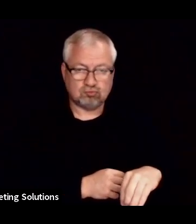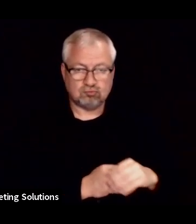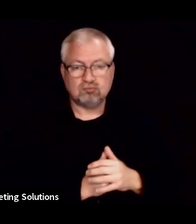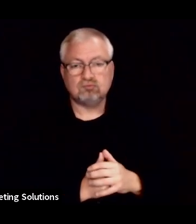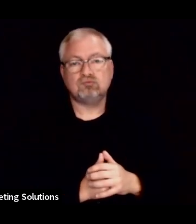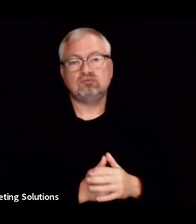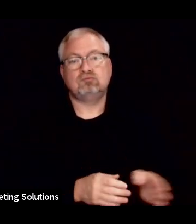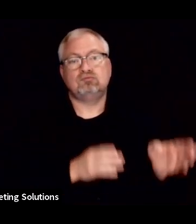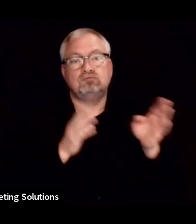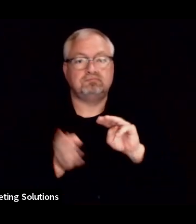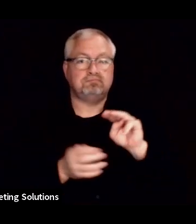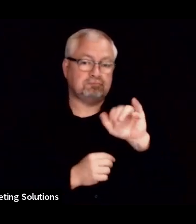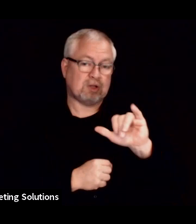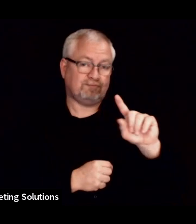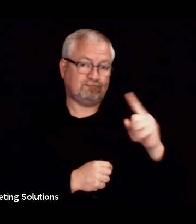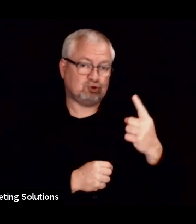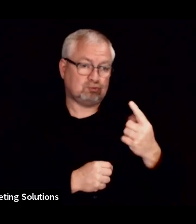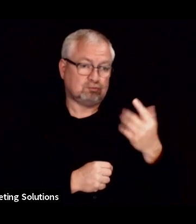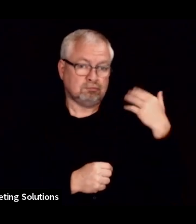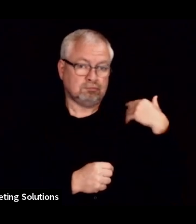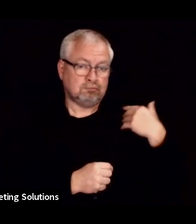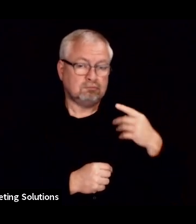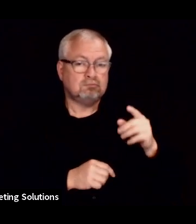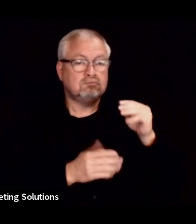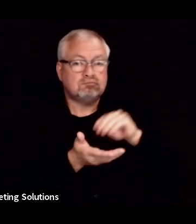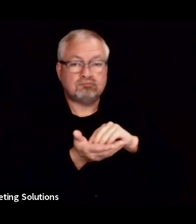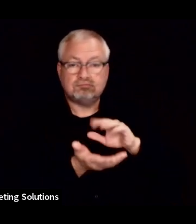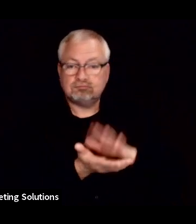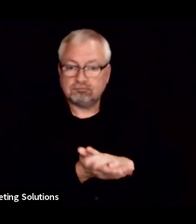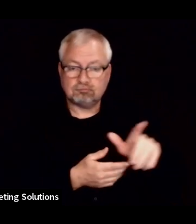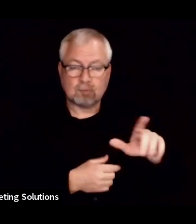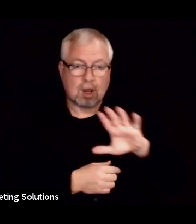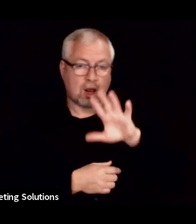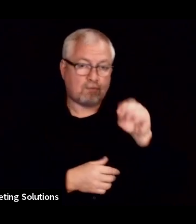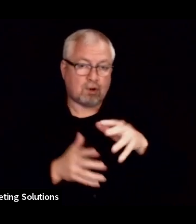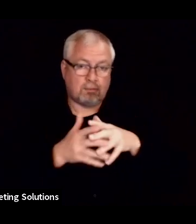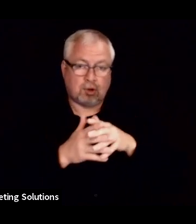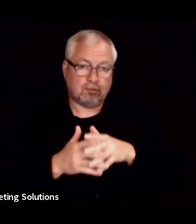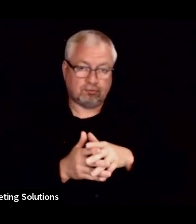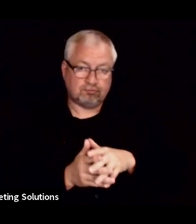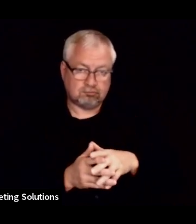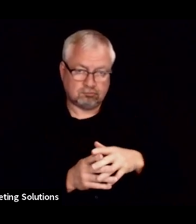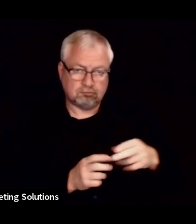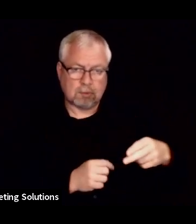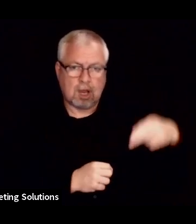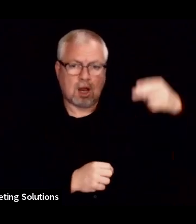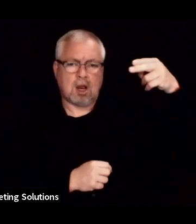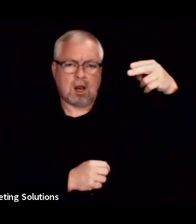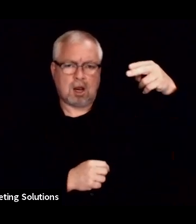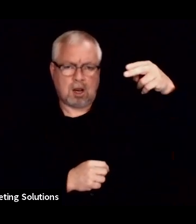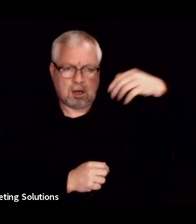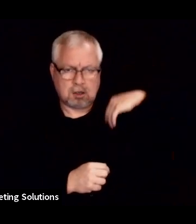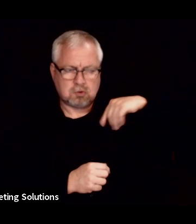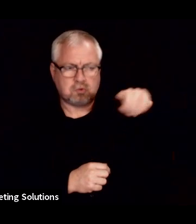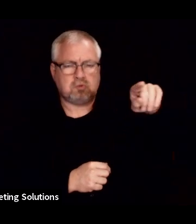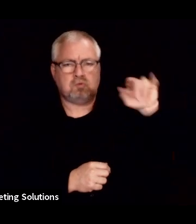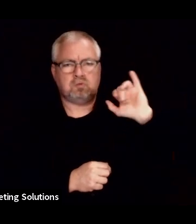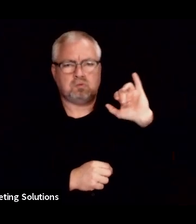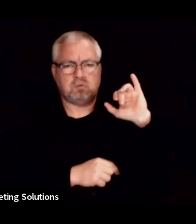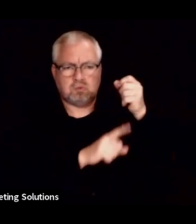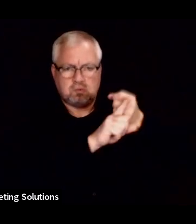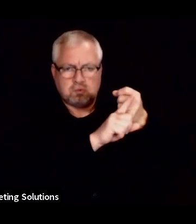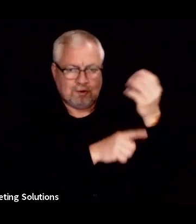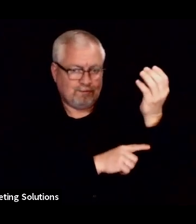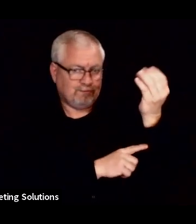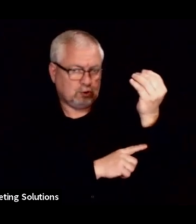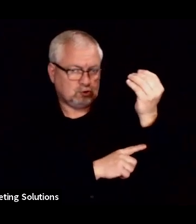1st, we reported that African Americans were indeed seeing a disproportionate burden, comprising 14% of the